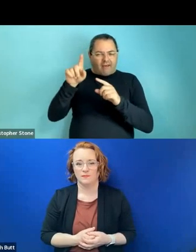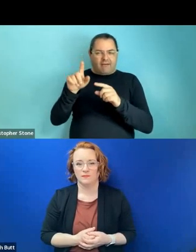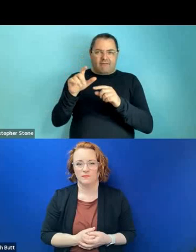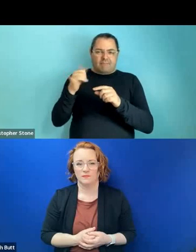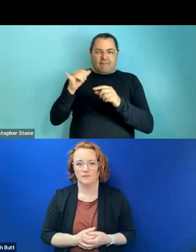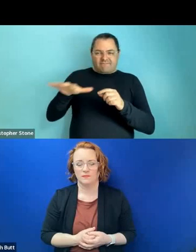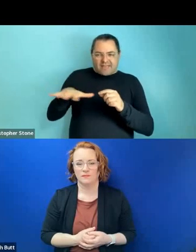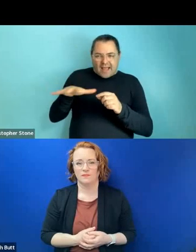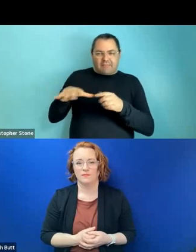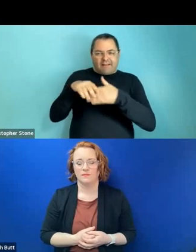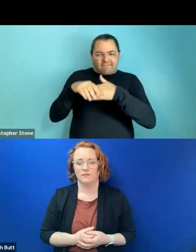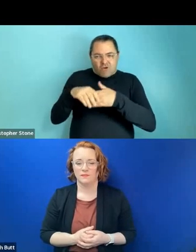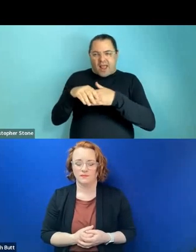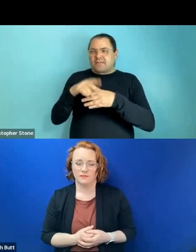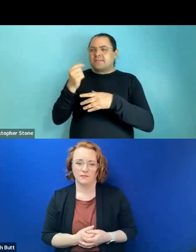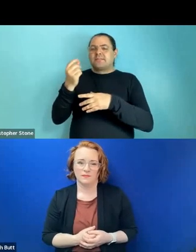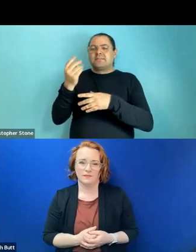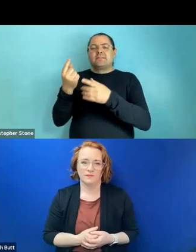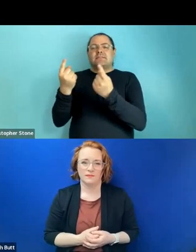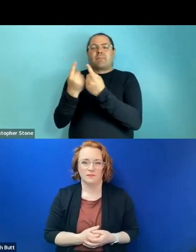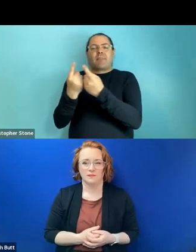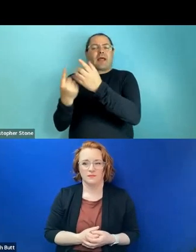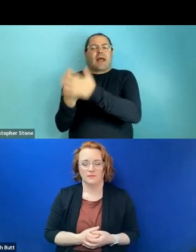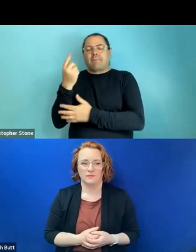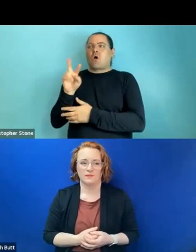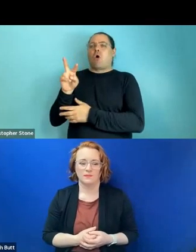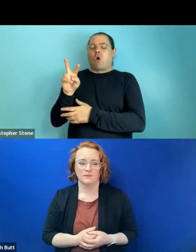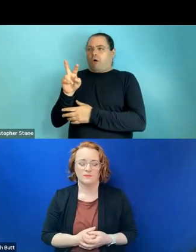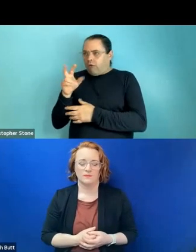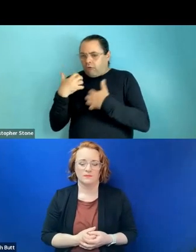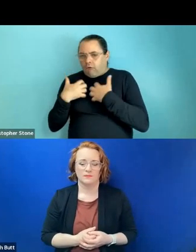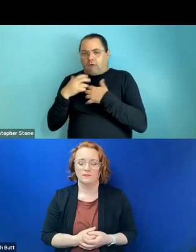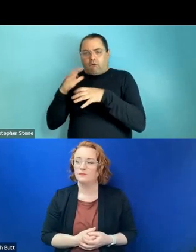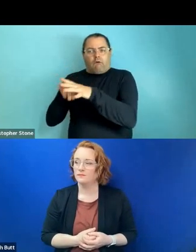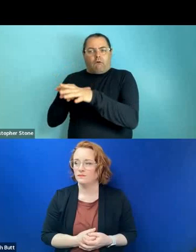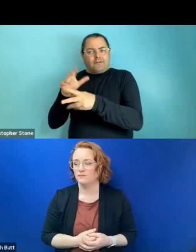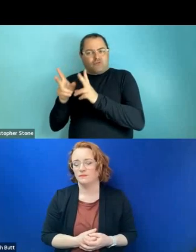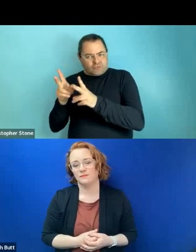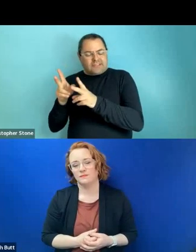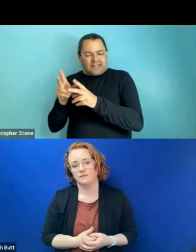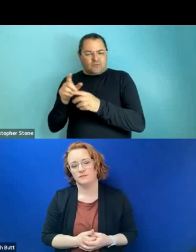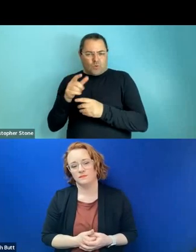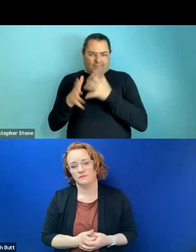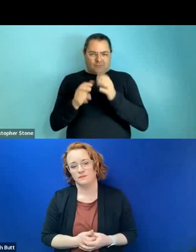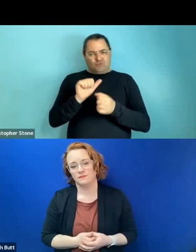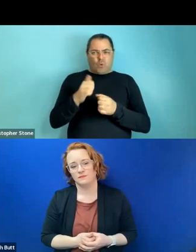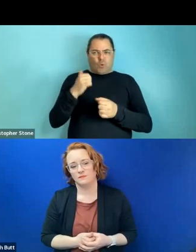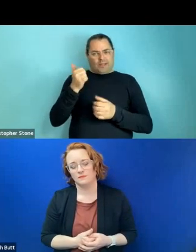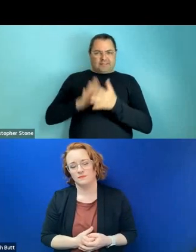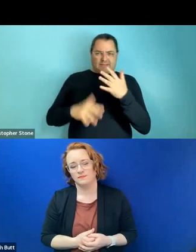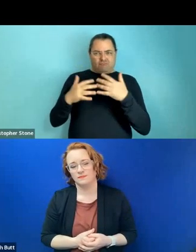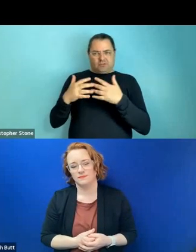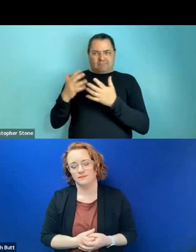because of personal experiences, which I guess have provided you with some really rich real life experiences that have really helped you with